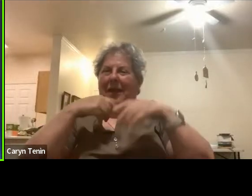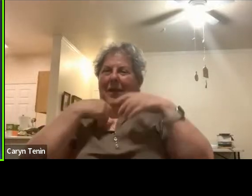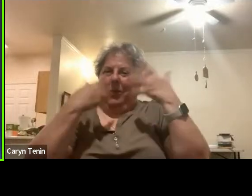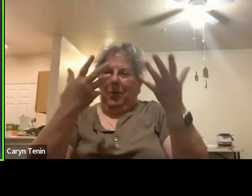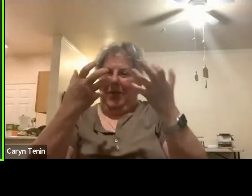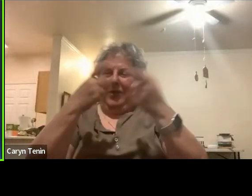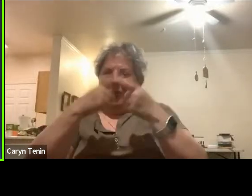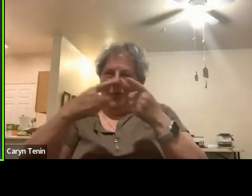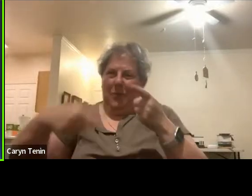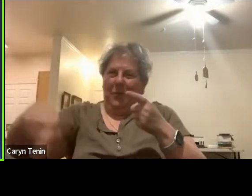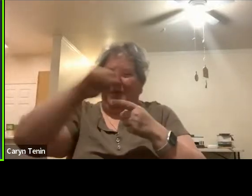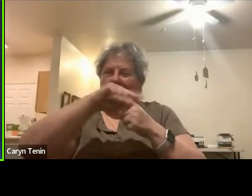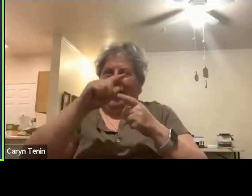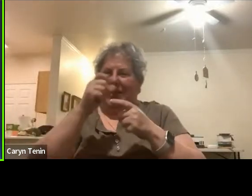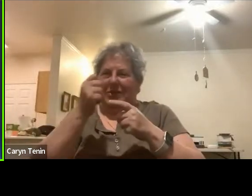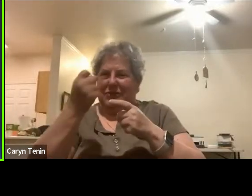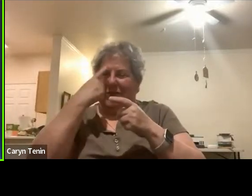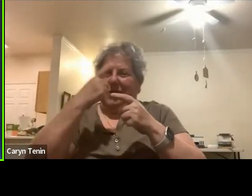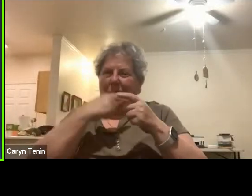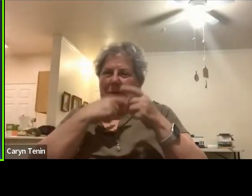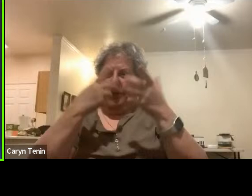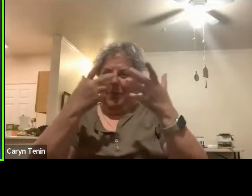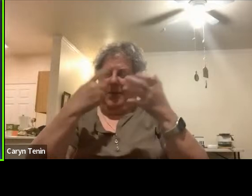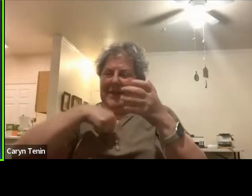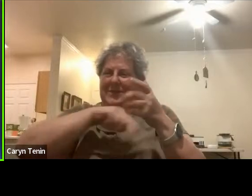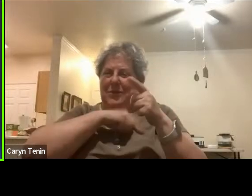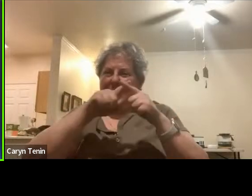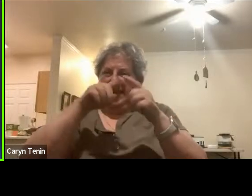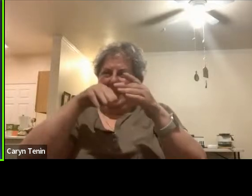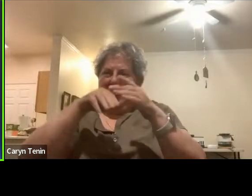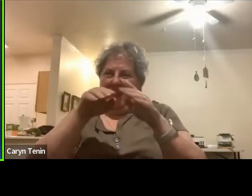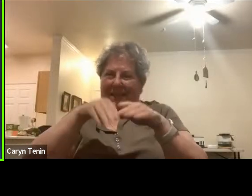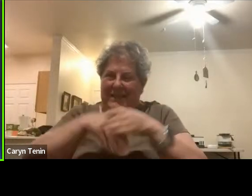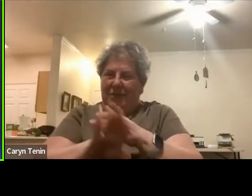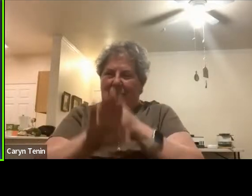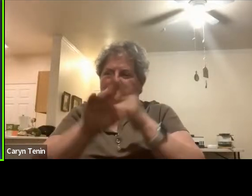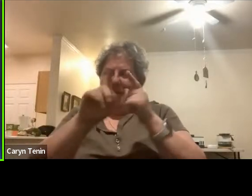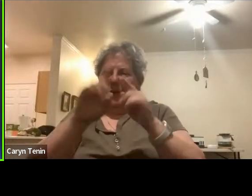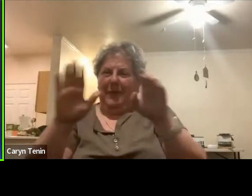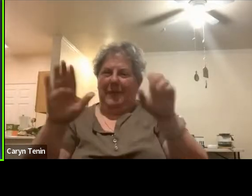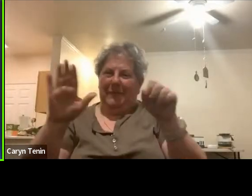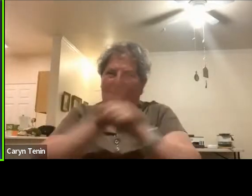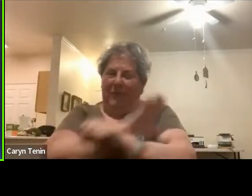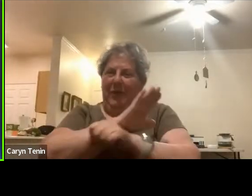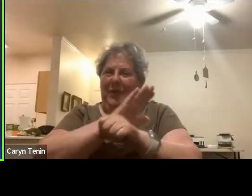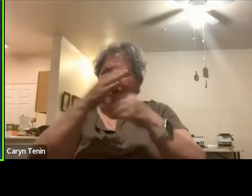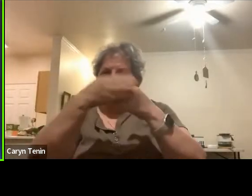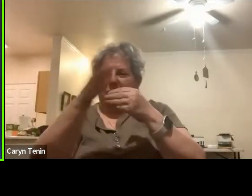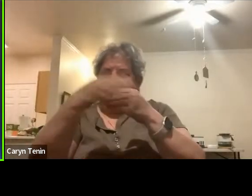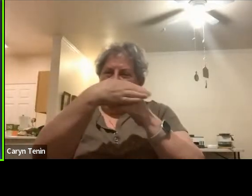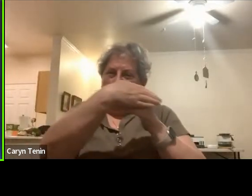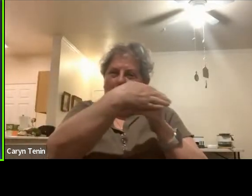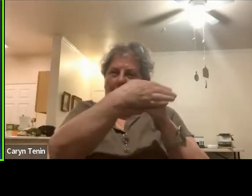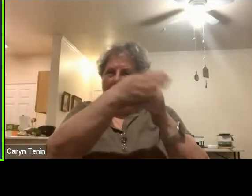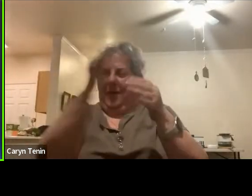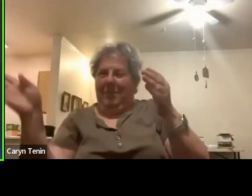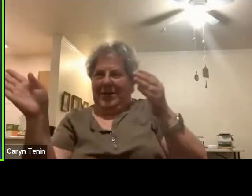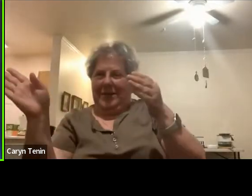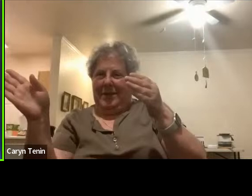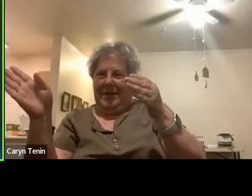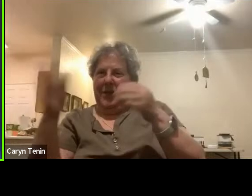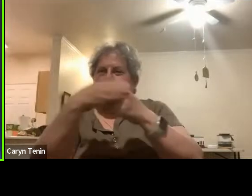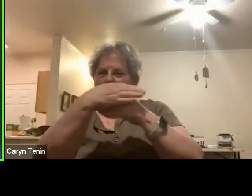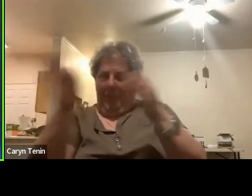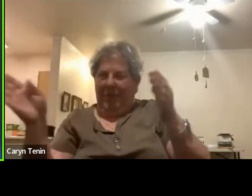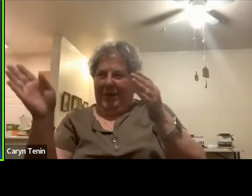remove the PPO portion. We want you to understand that we want